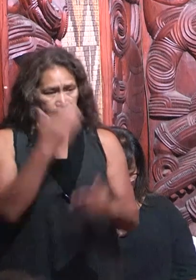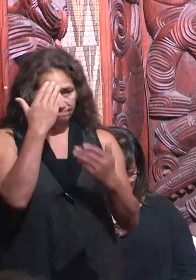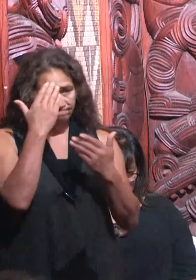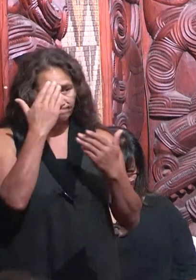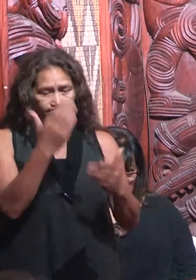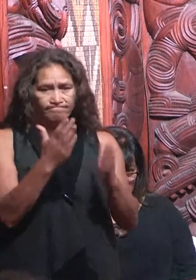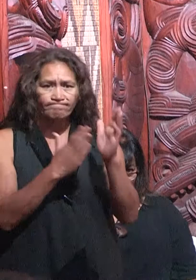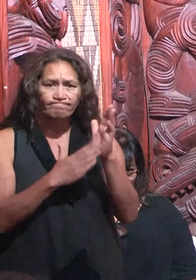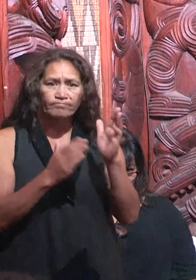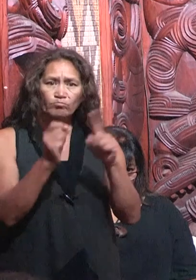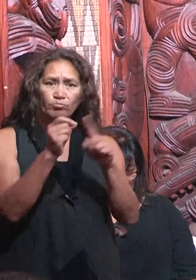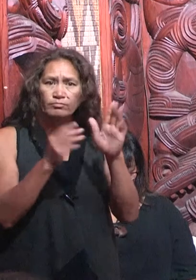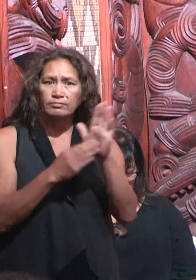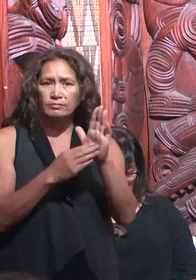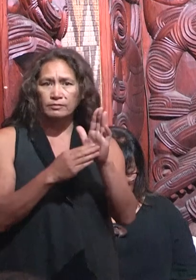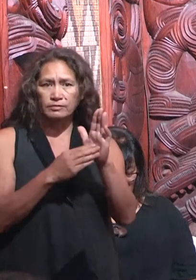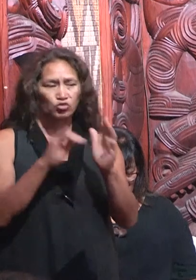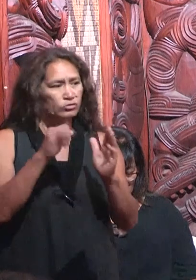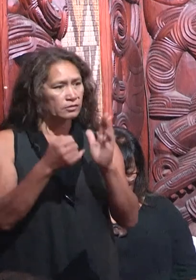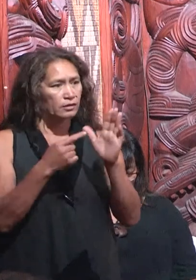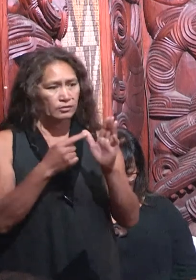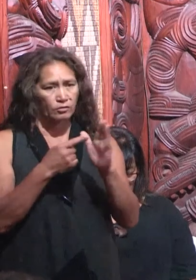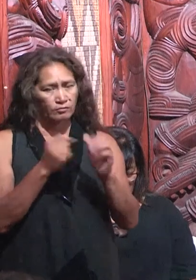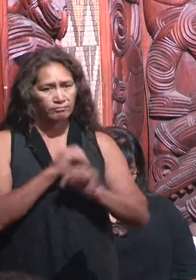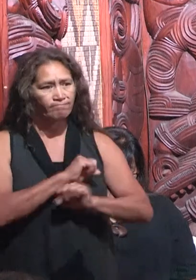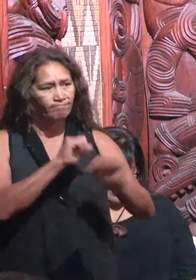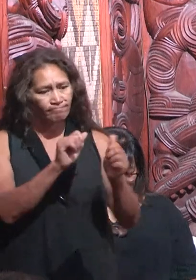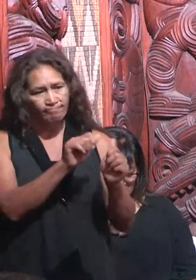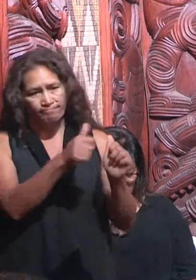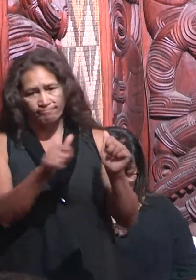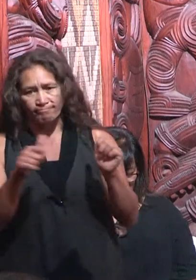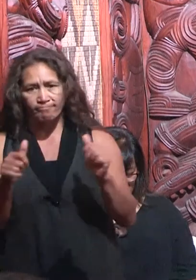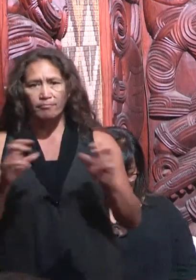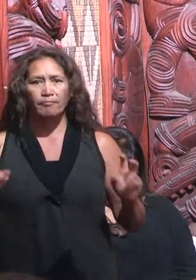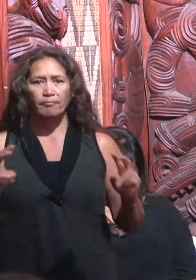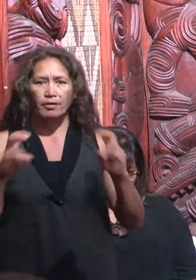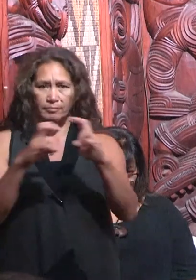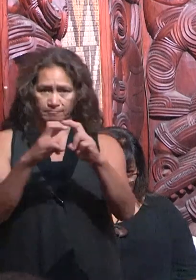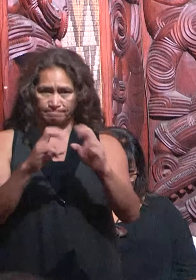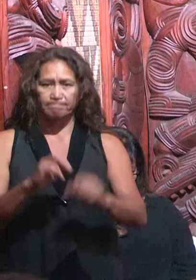Jacinda Ardern, tokoni pale mia, kaumā kaume mipahono kotoa o I kapineti